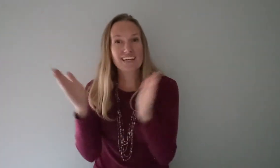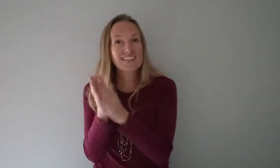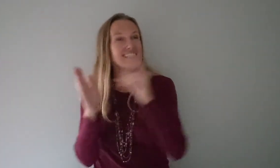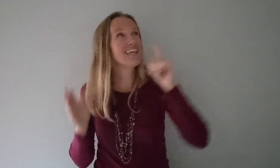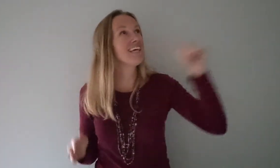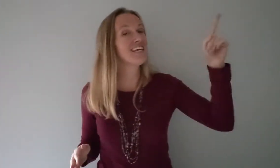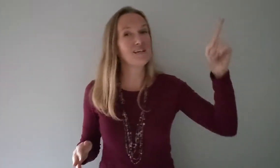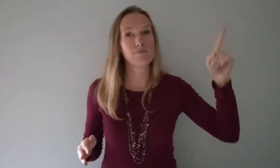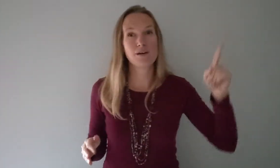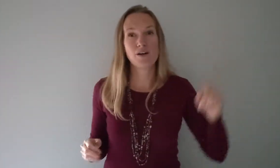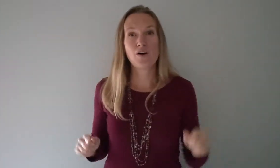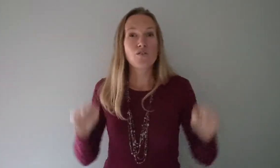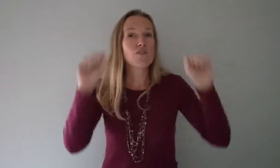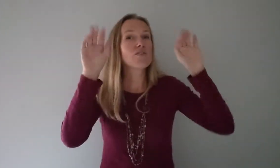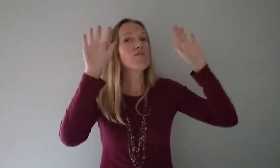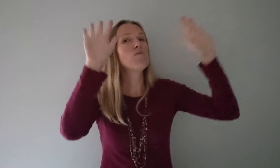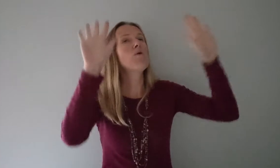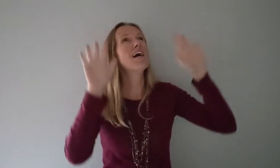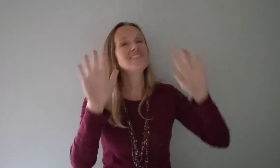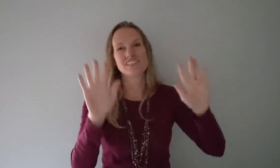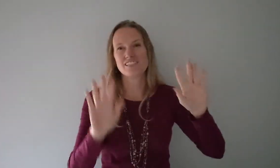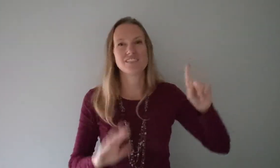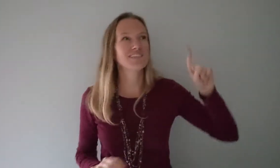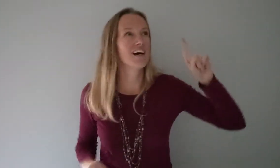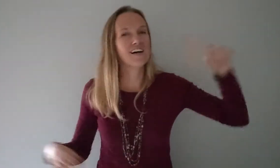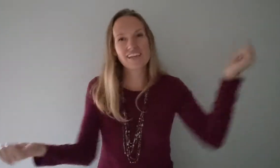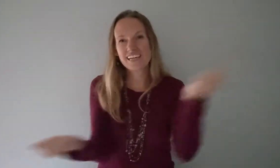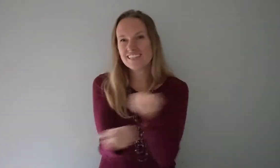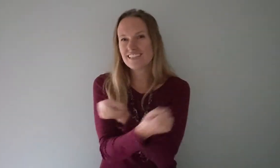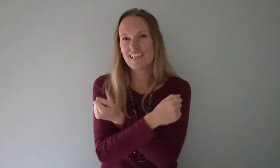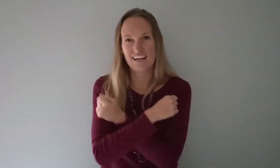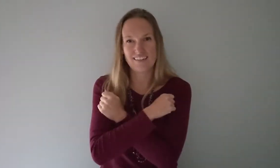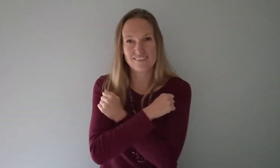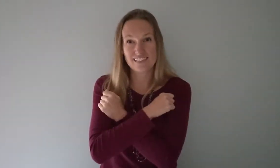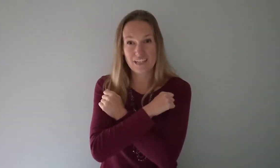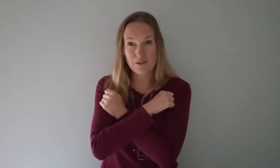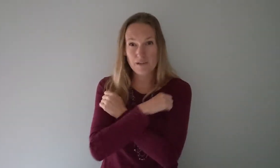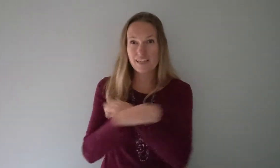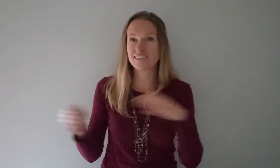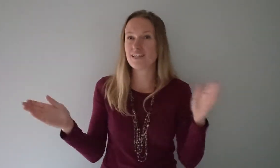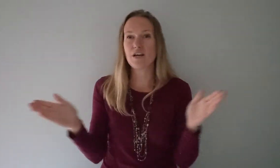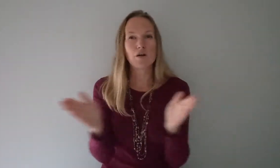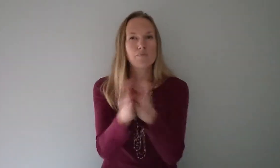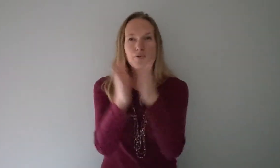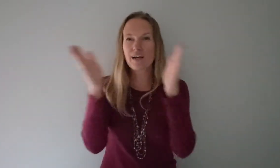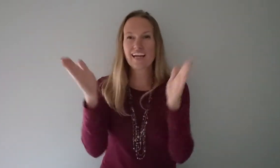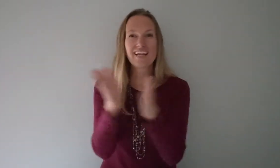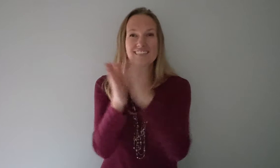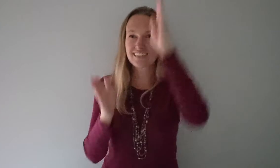Praise him, for the wonders of his love. And then that repeats.